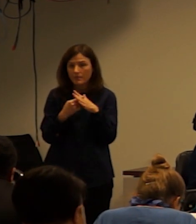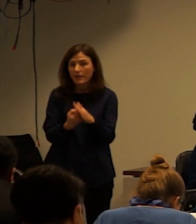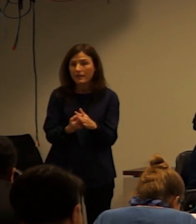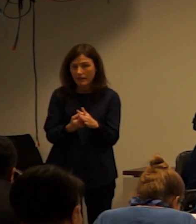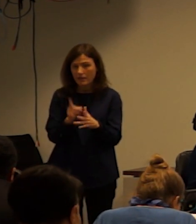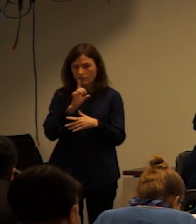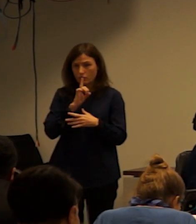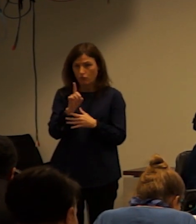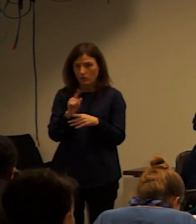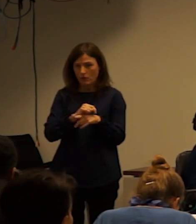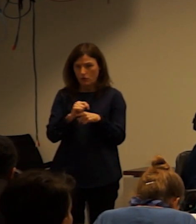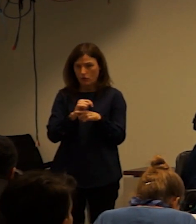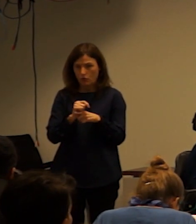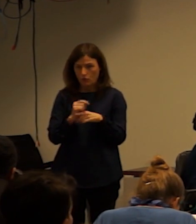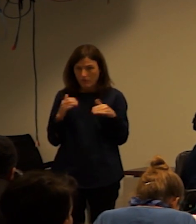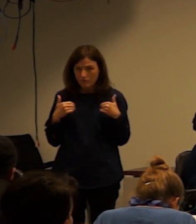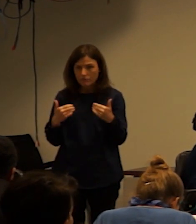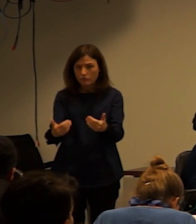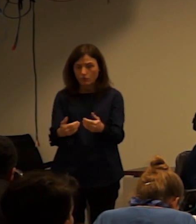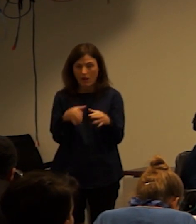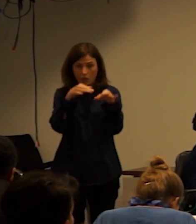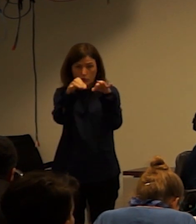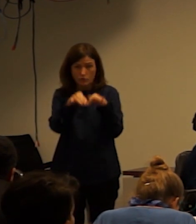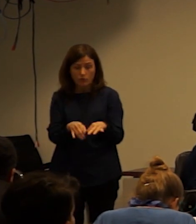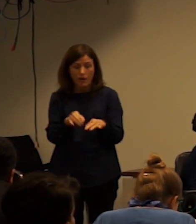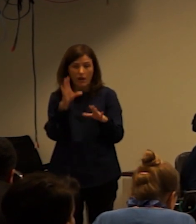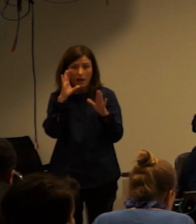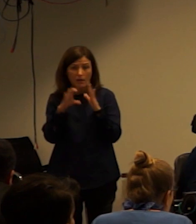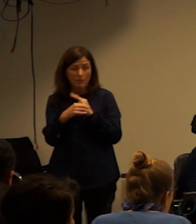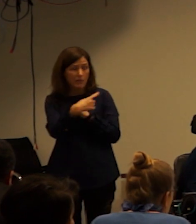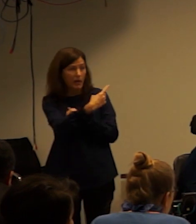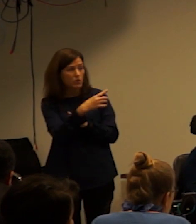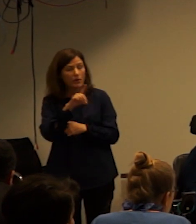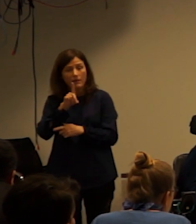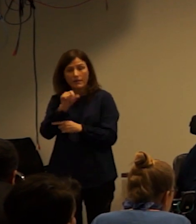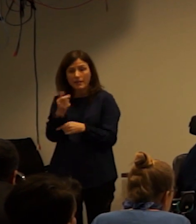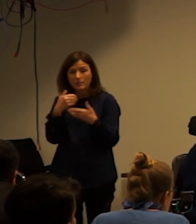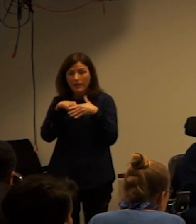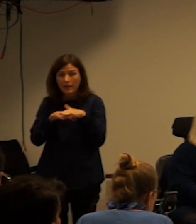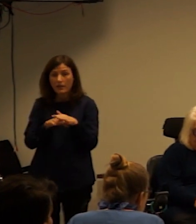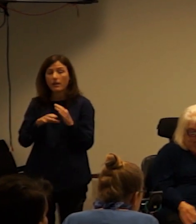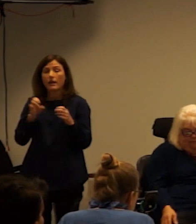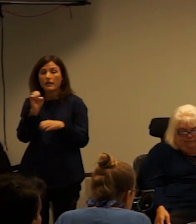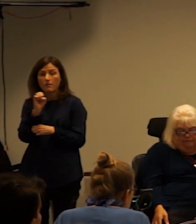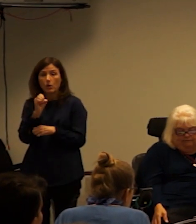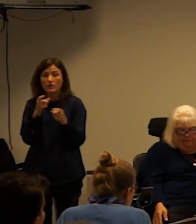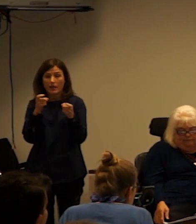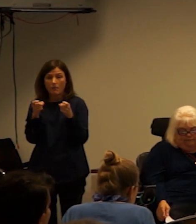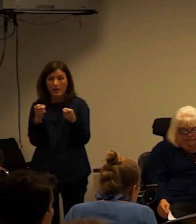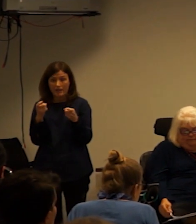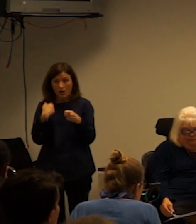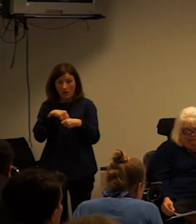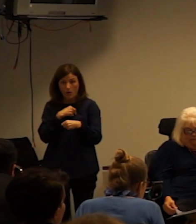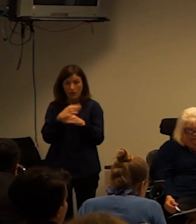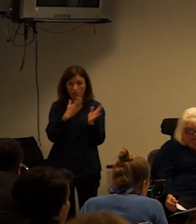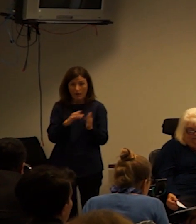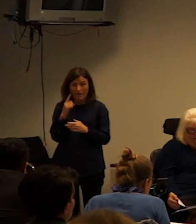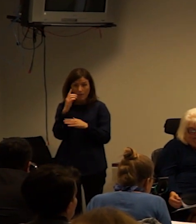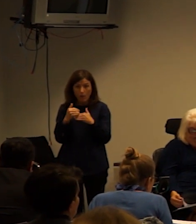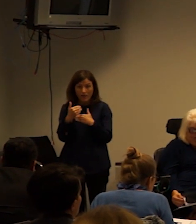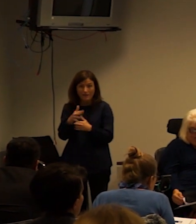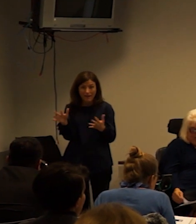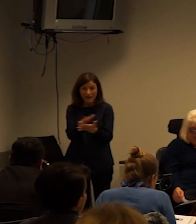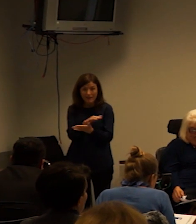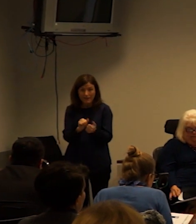actual training. Describe the picture. Disability integration and emergency management, are we prepared for the next